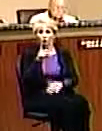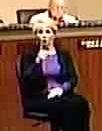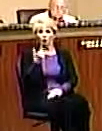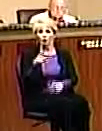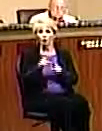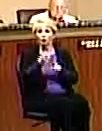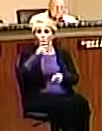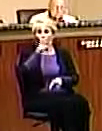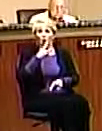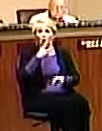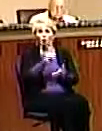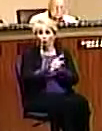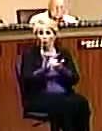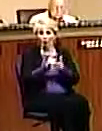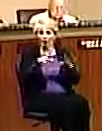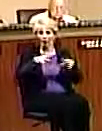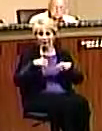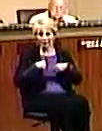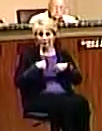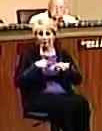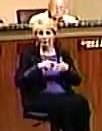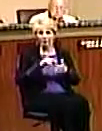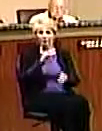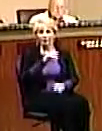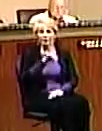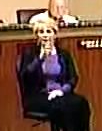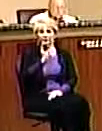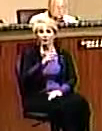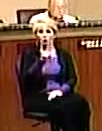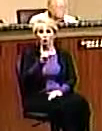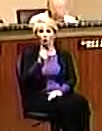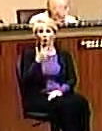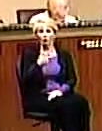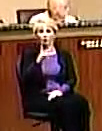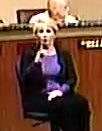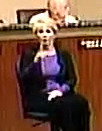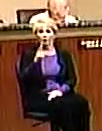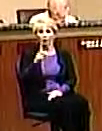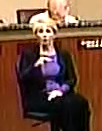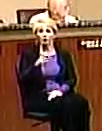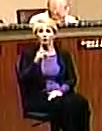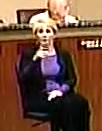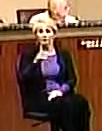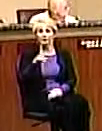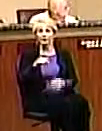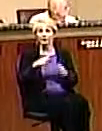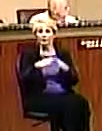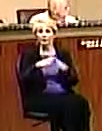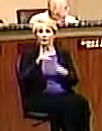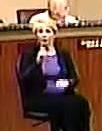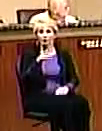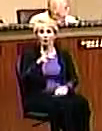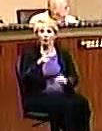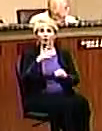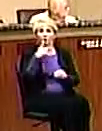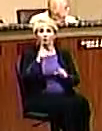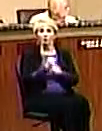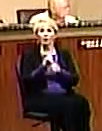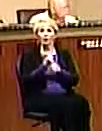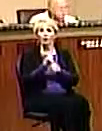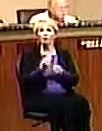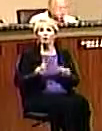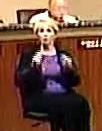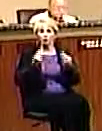2013, as Drinking Water Week, adopted this the 6th day of May, 2013. Mel Coyne, Mayor, Sally Sandy, City Clerk. Make this in form of a